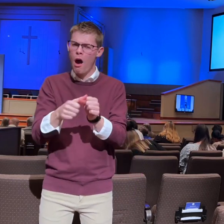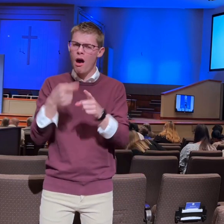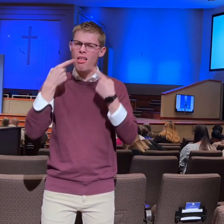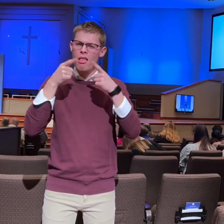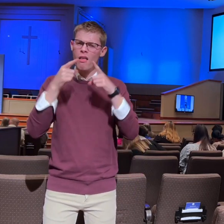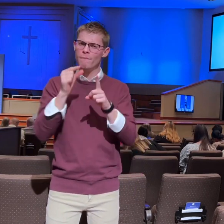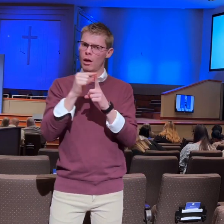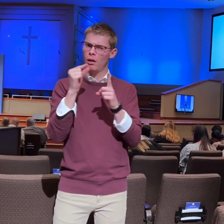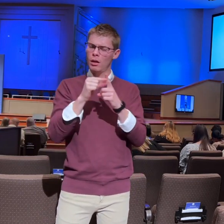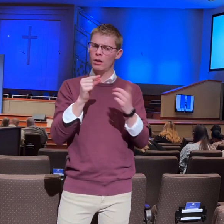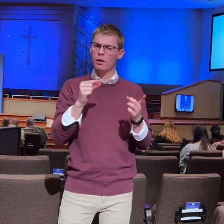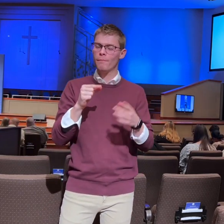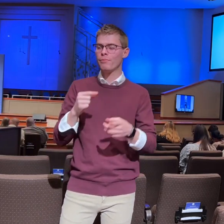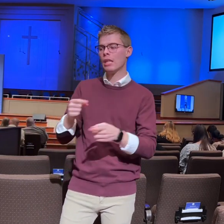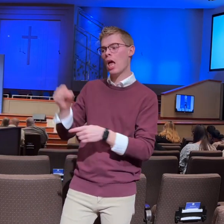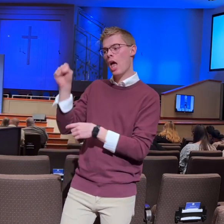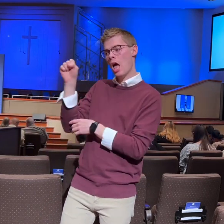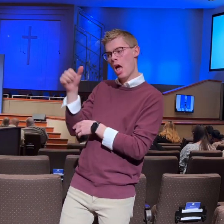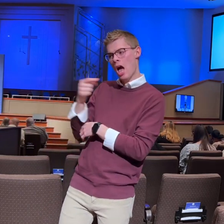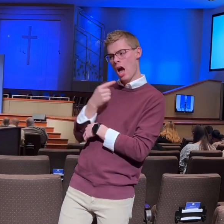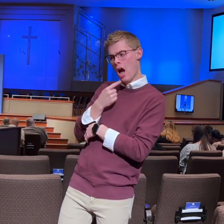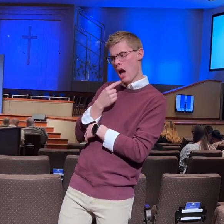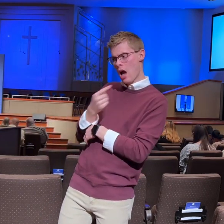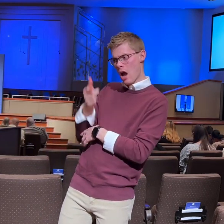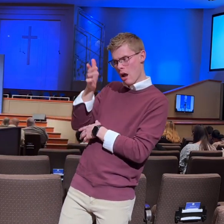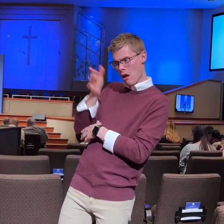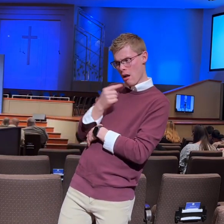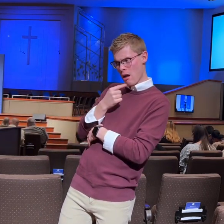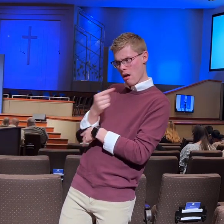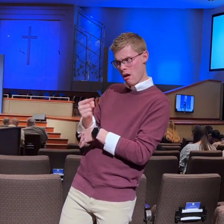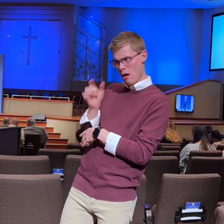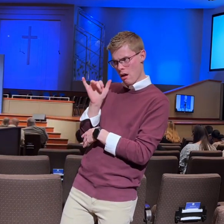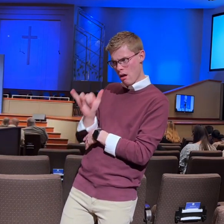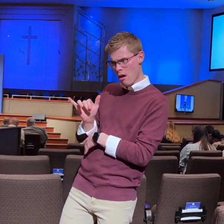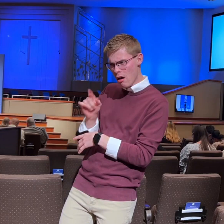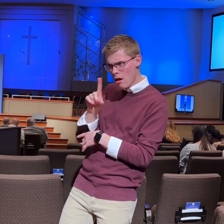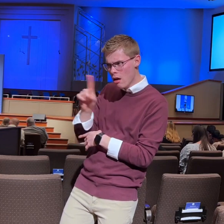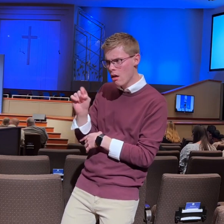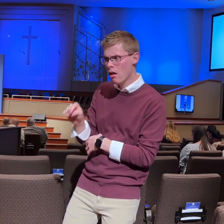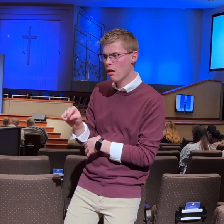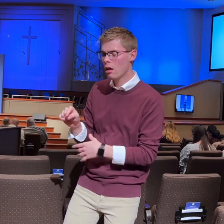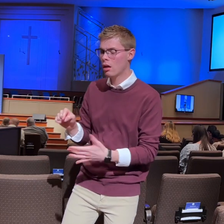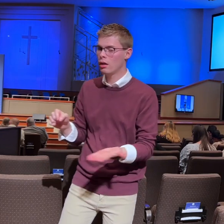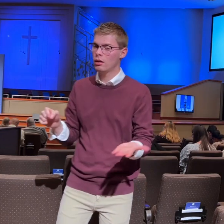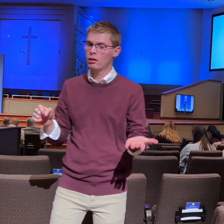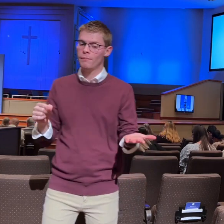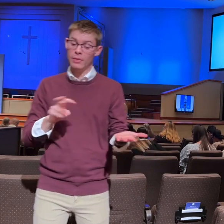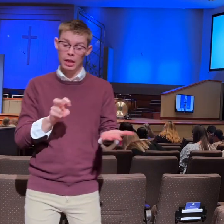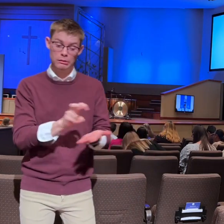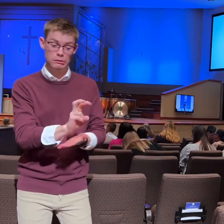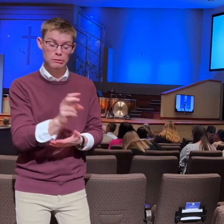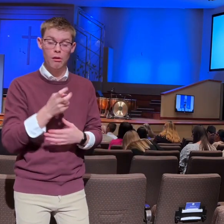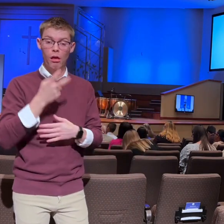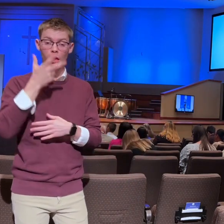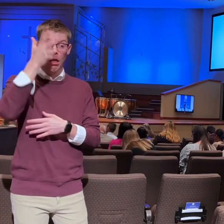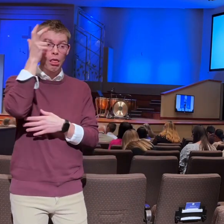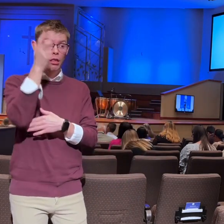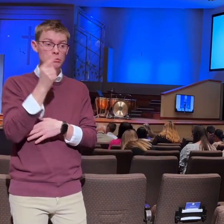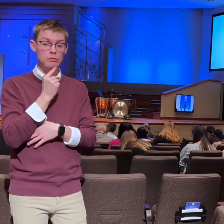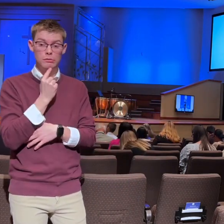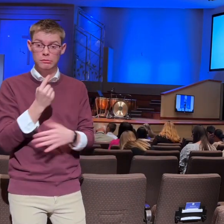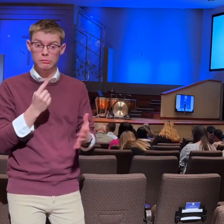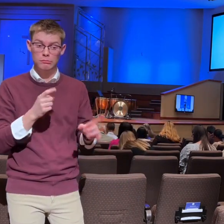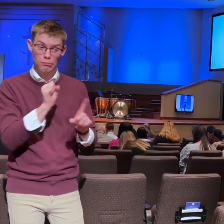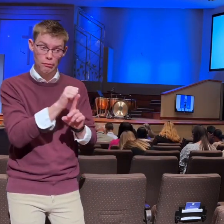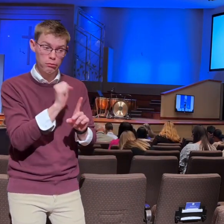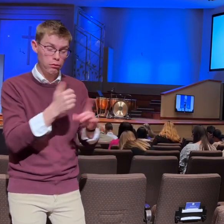Eve, Yea, hath God said. And he questioned the very teachings of the word of God. You might find that in your notes